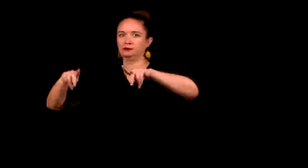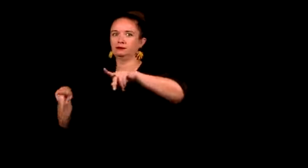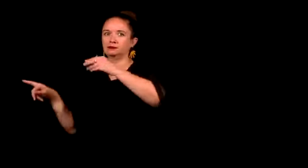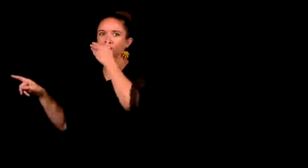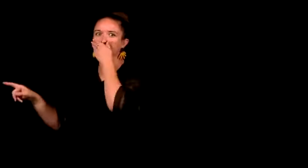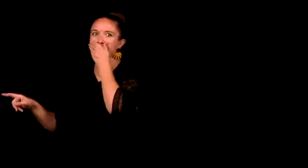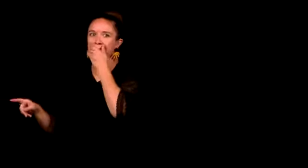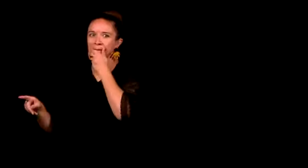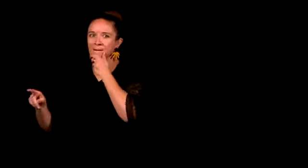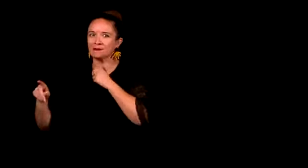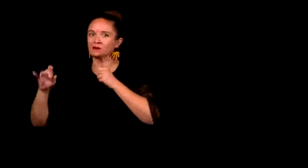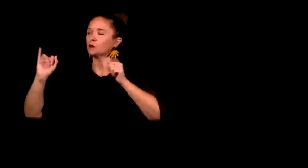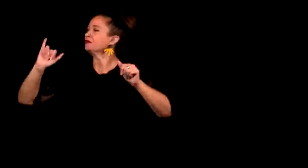ahead.